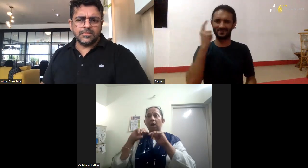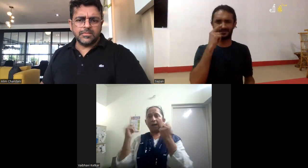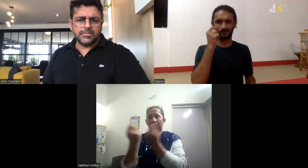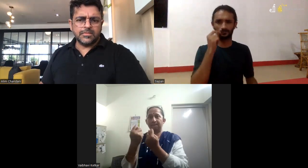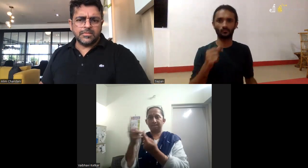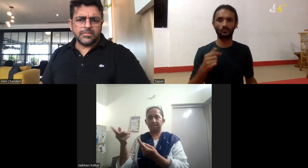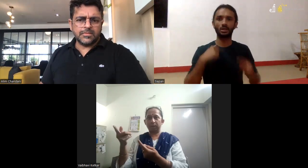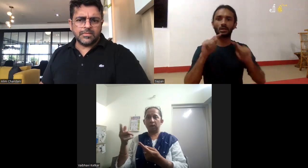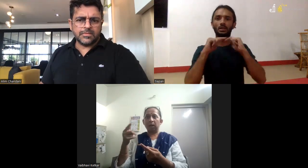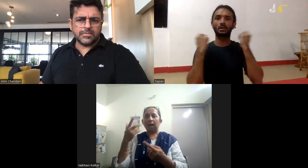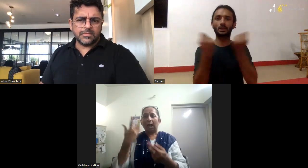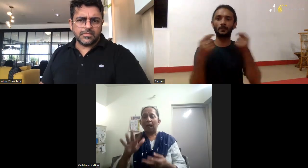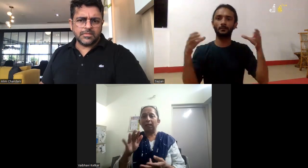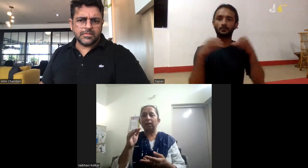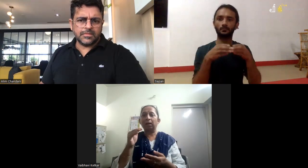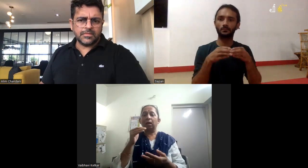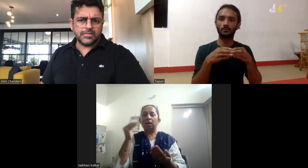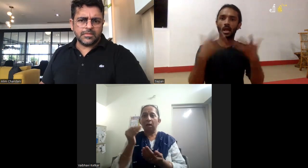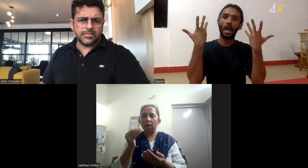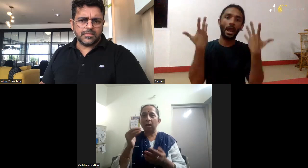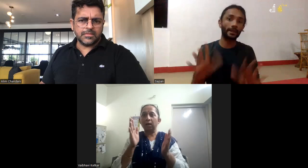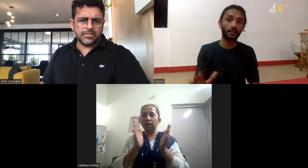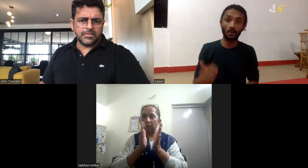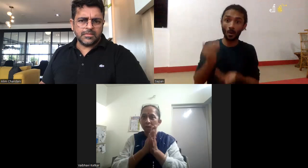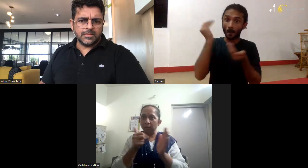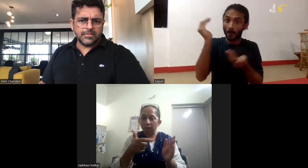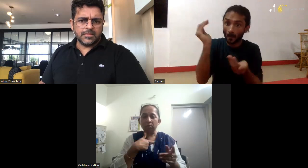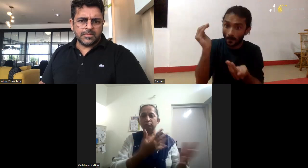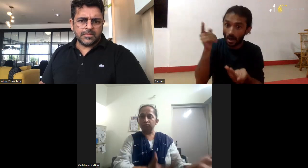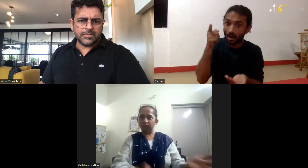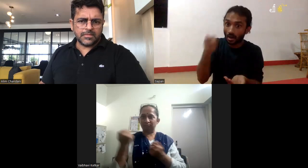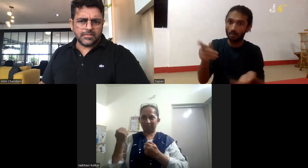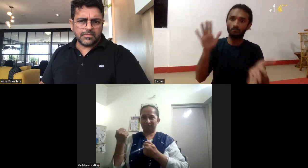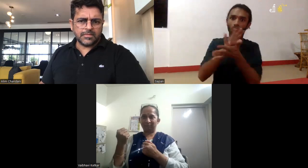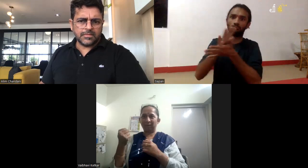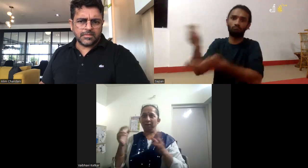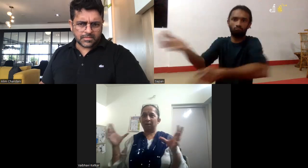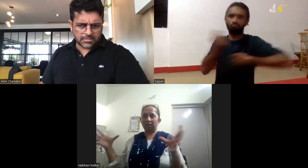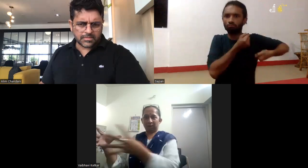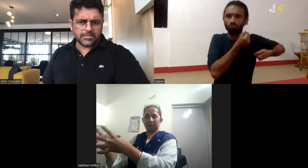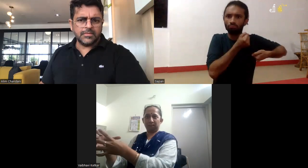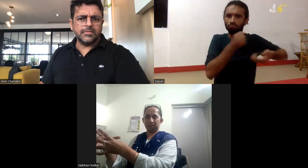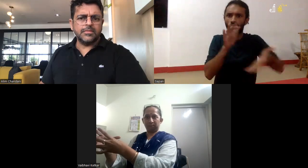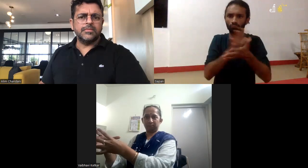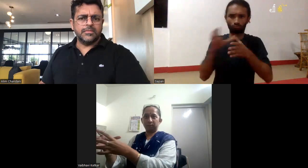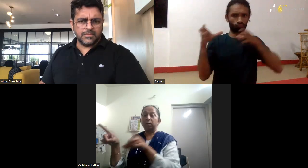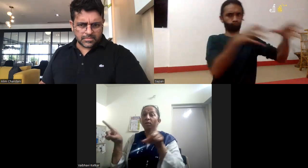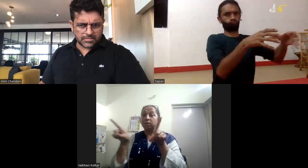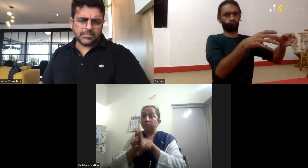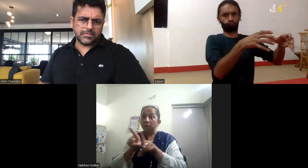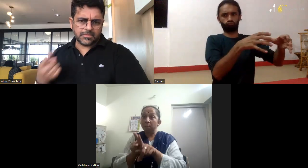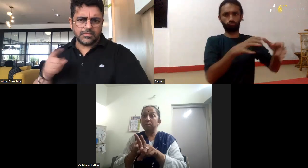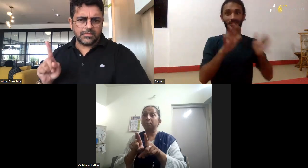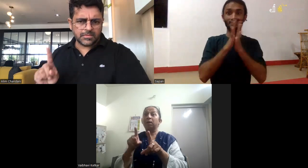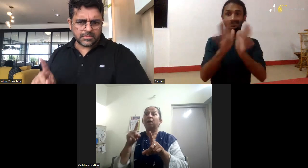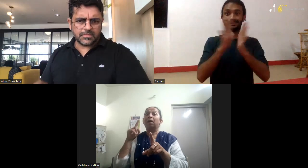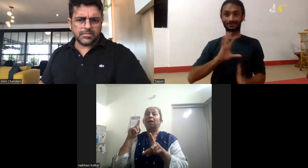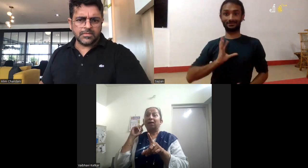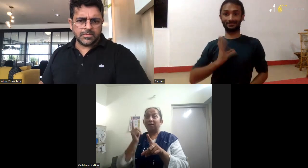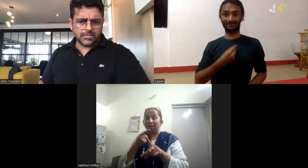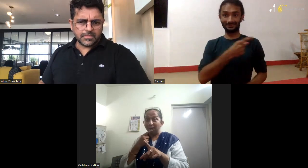So in the university, if we are not getting that opportunity to get into the university, and